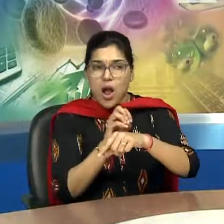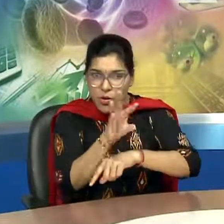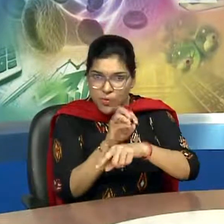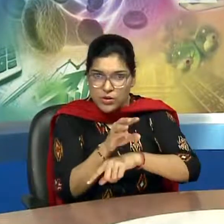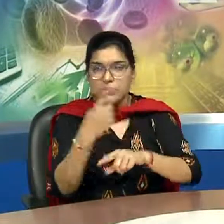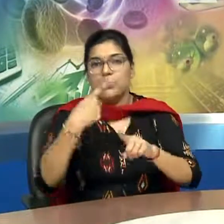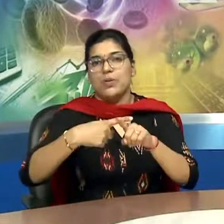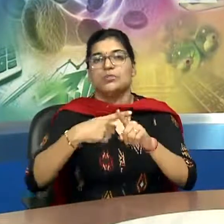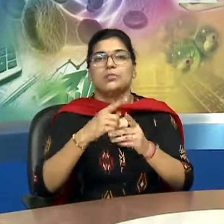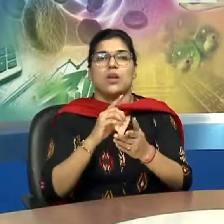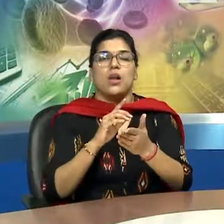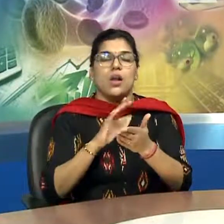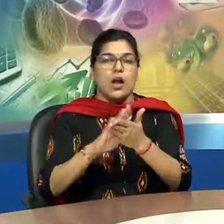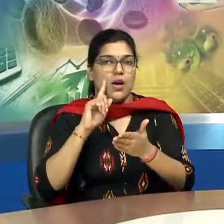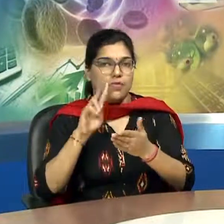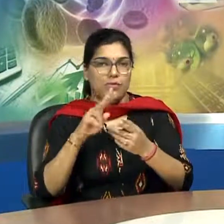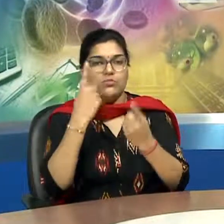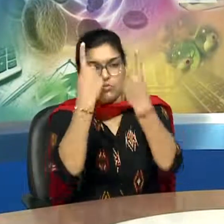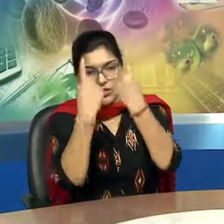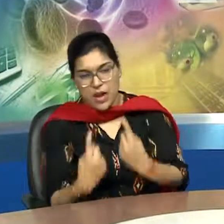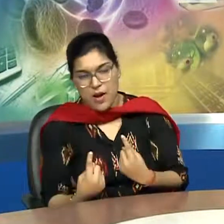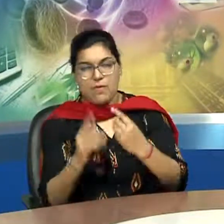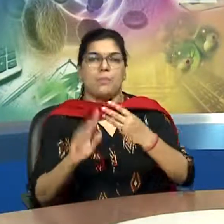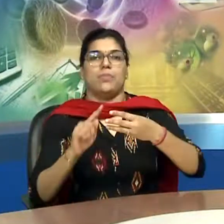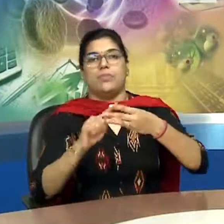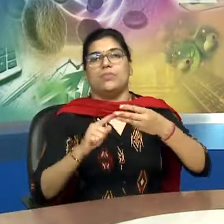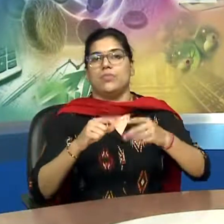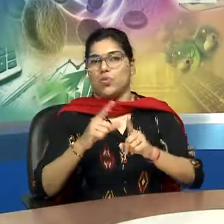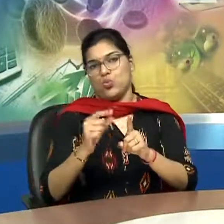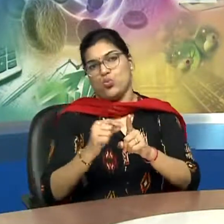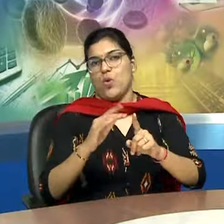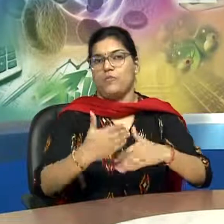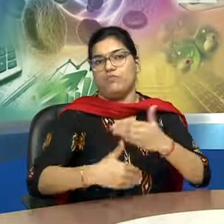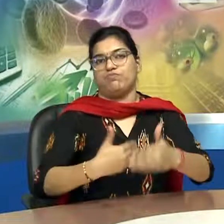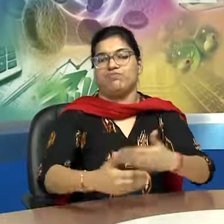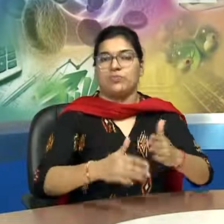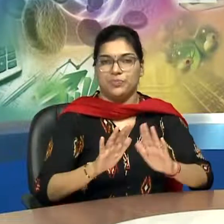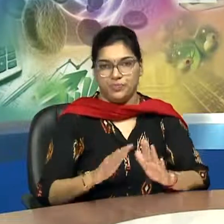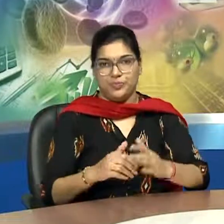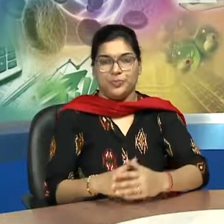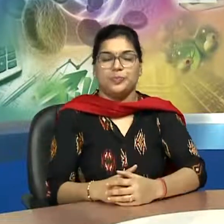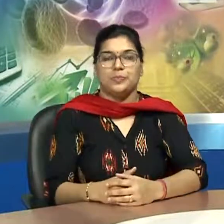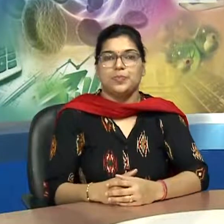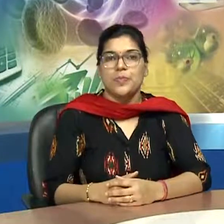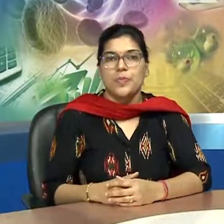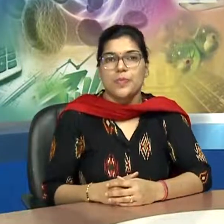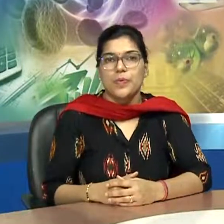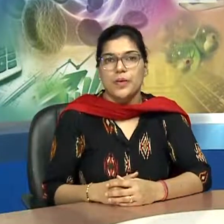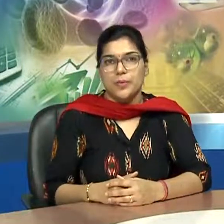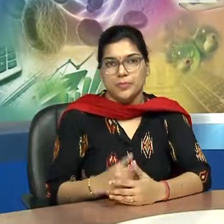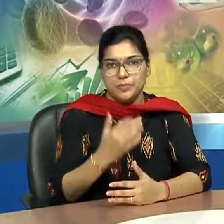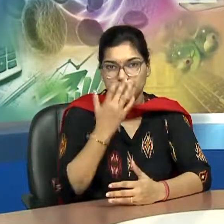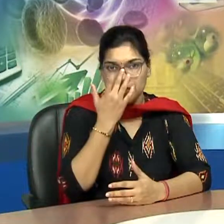same syringe. So there are simultaneously many therapies or many treatments undergo at the same